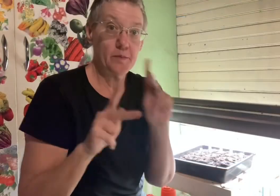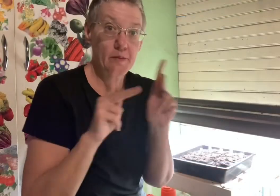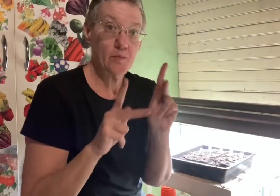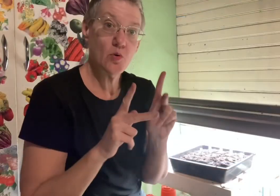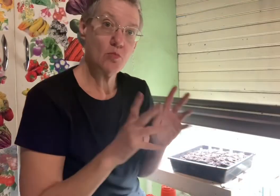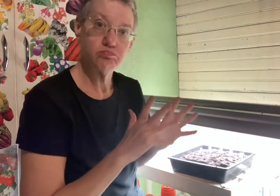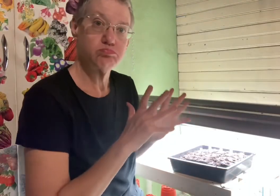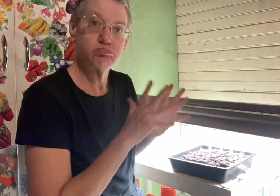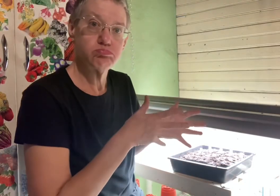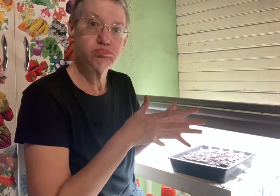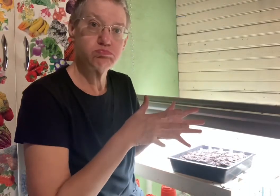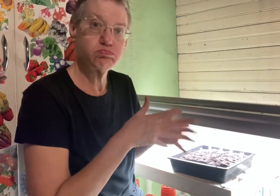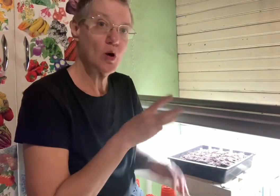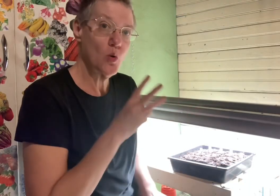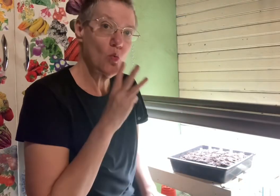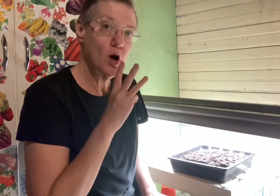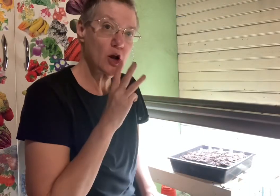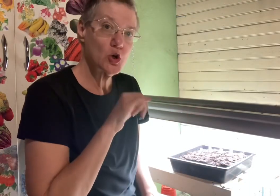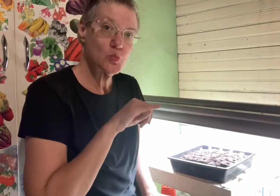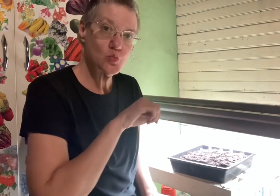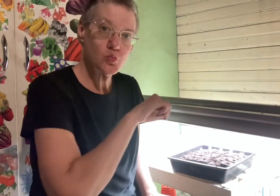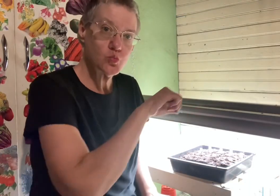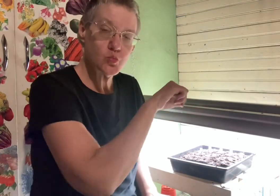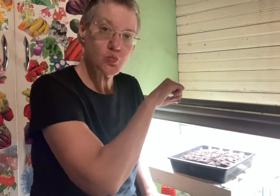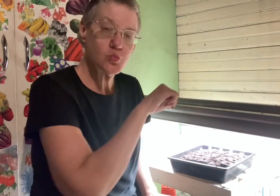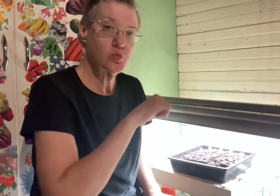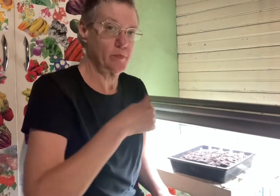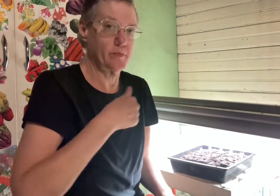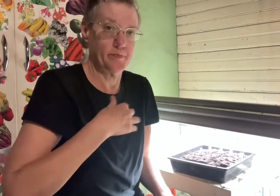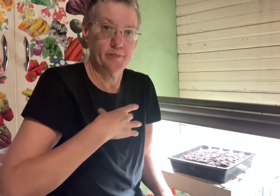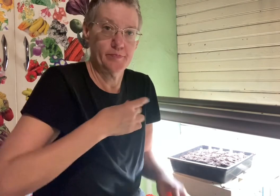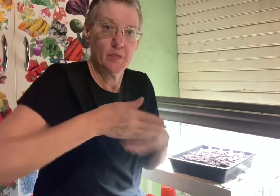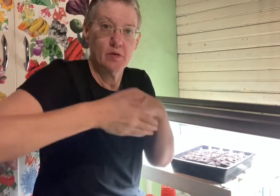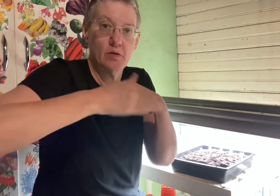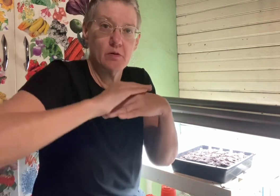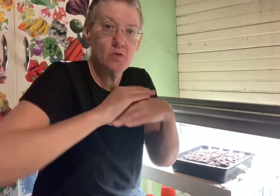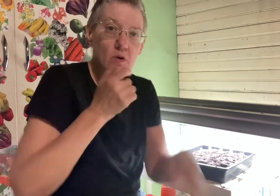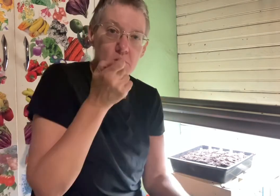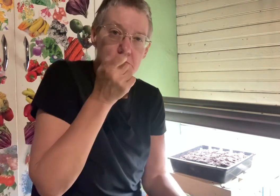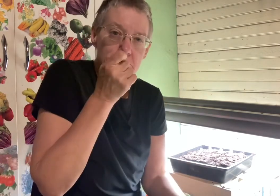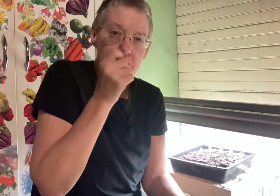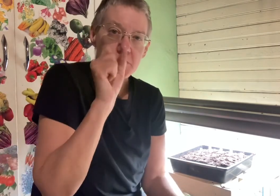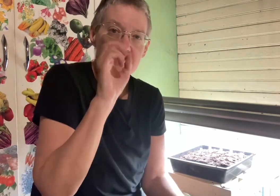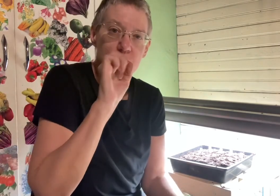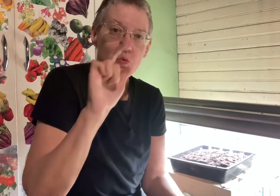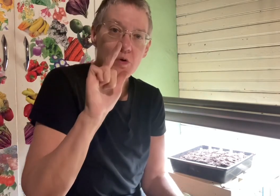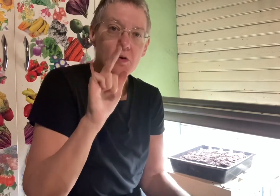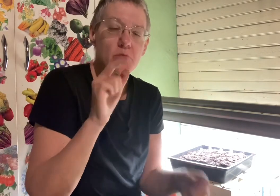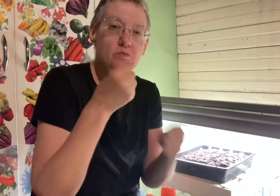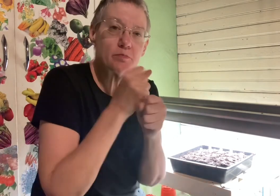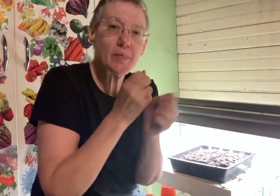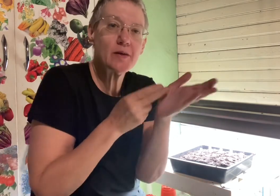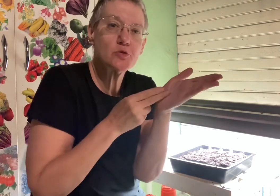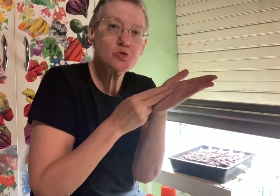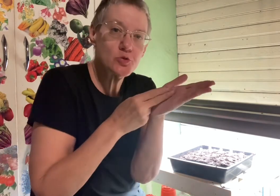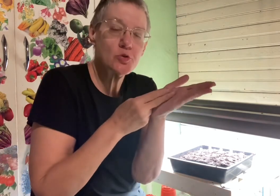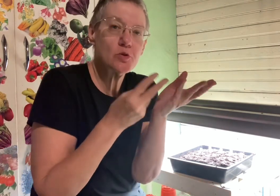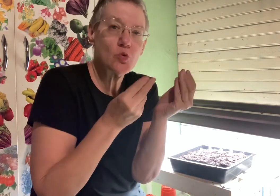Now many people just leave it like this and water it. But I like to cover with just a little bit of soil to make